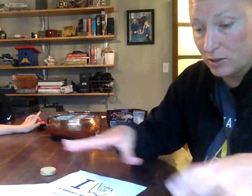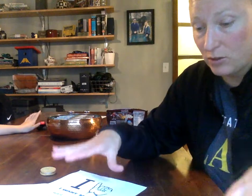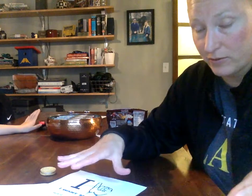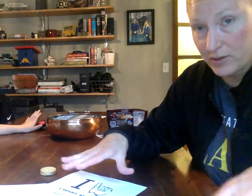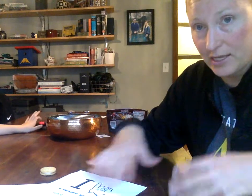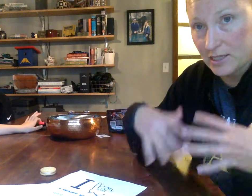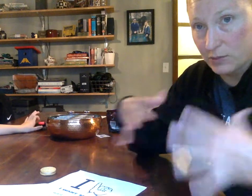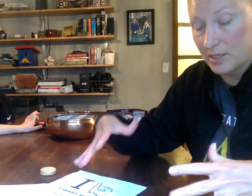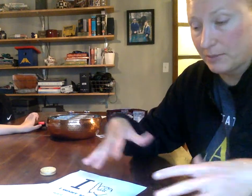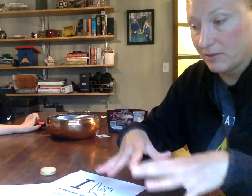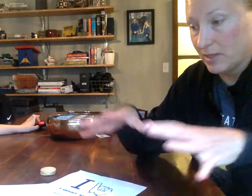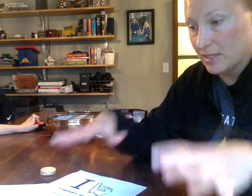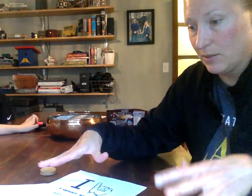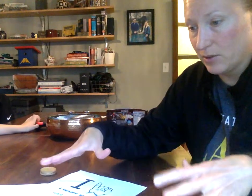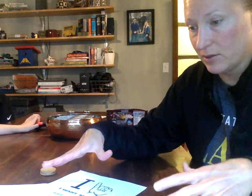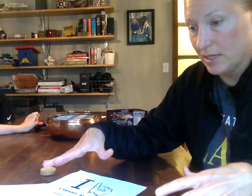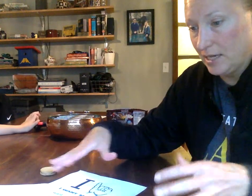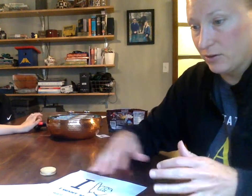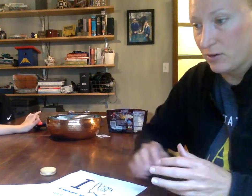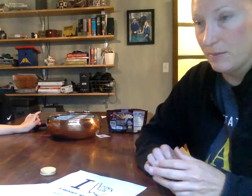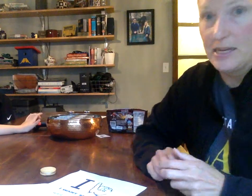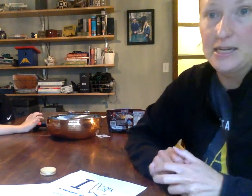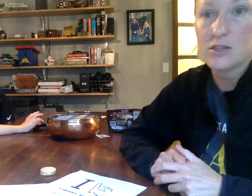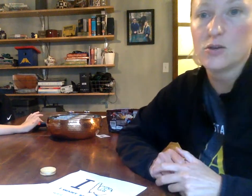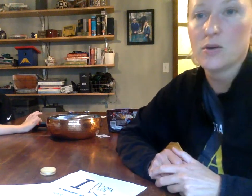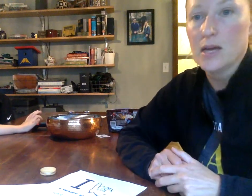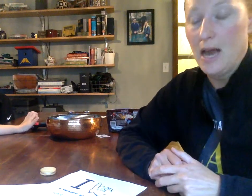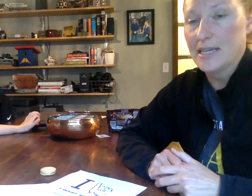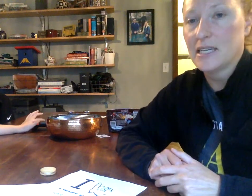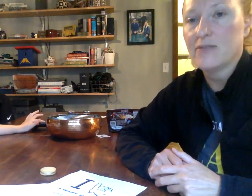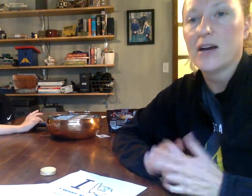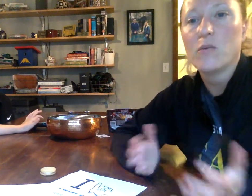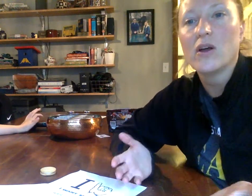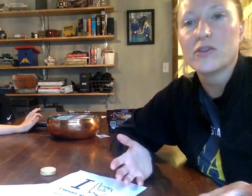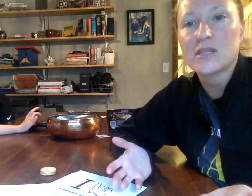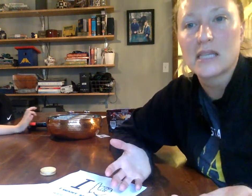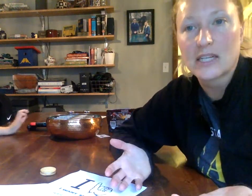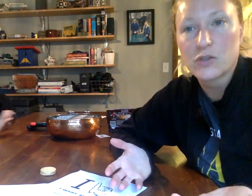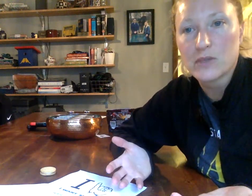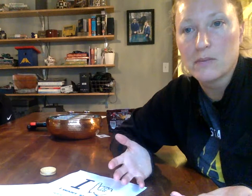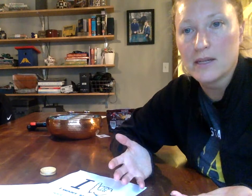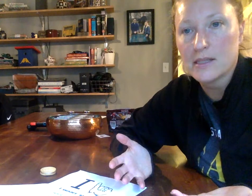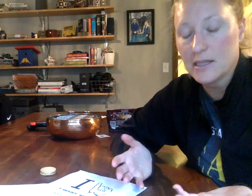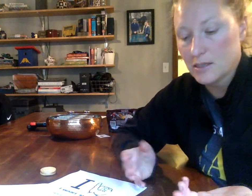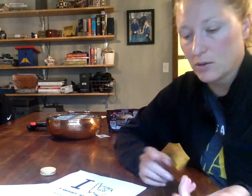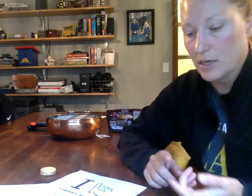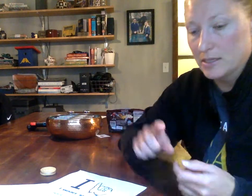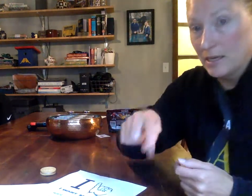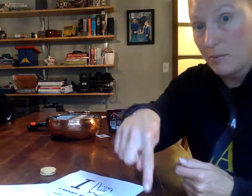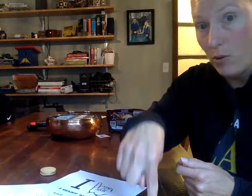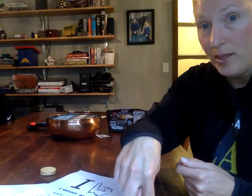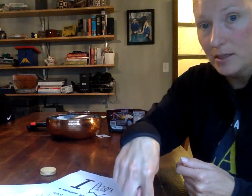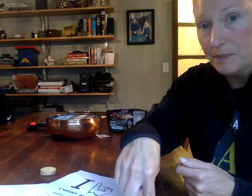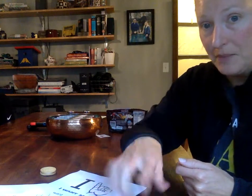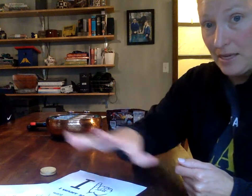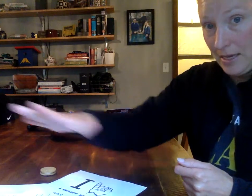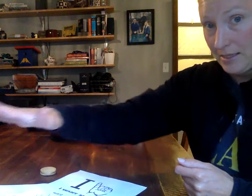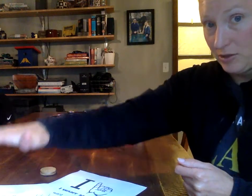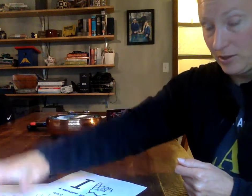different things and receptively see what they're seeing. You're going to need to identify what their selection response is. So is it a point? Is it just a